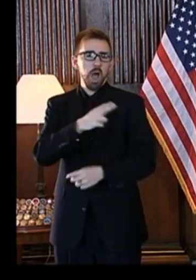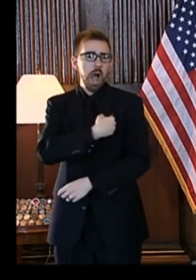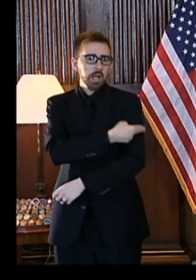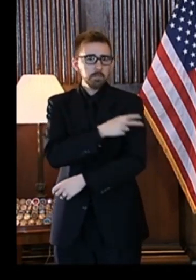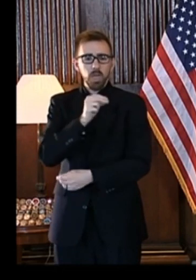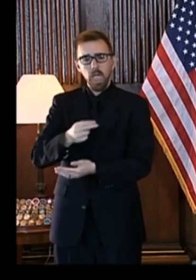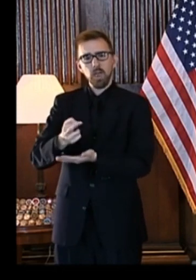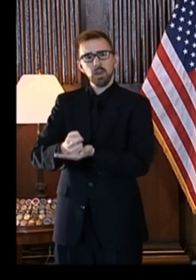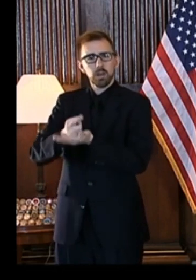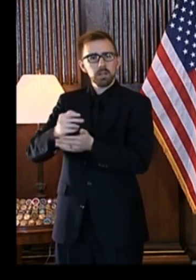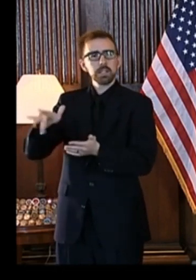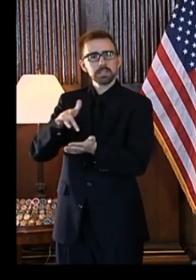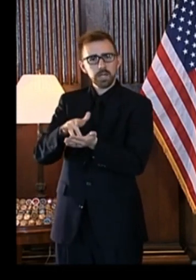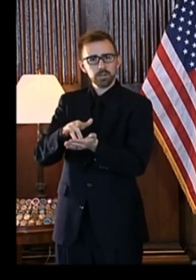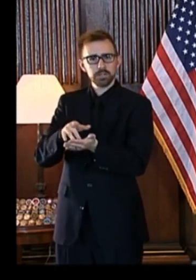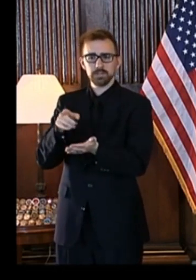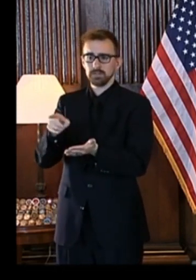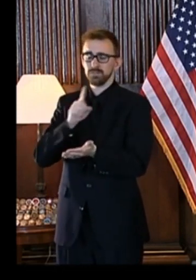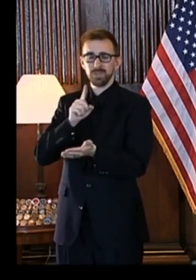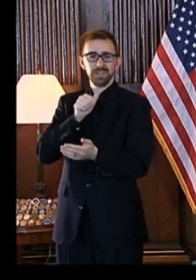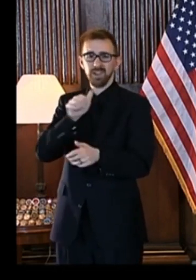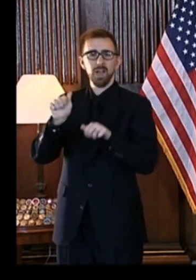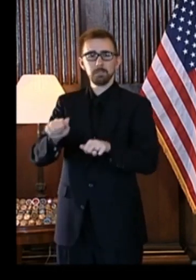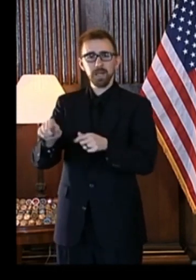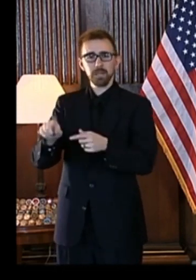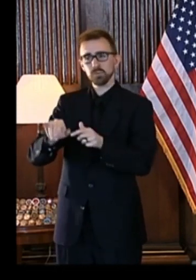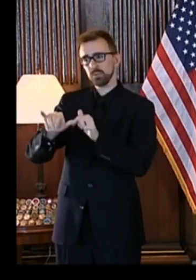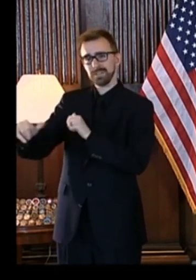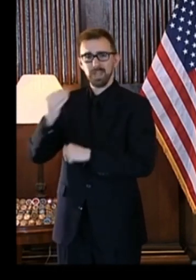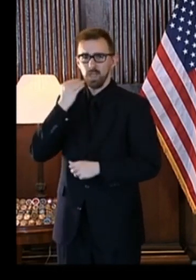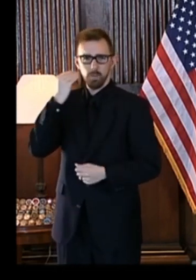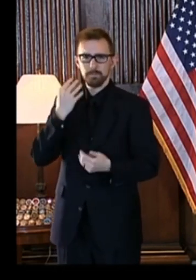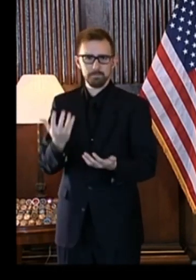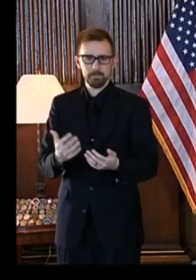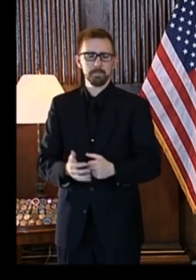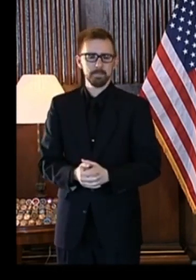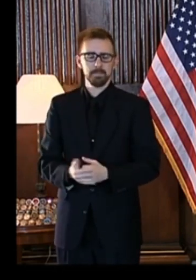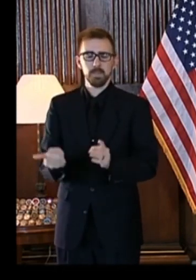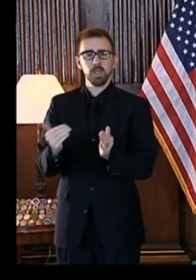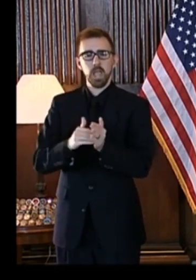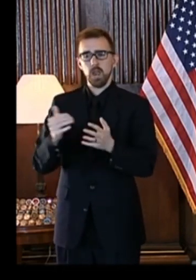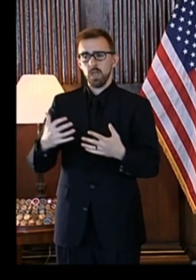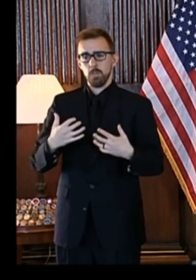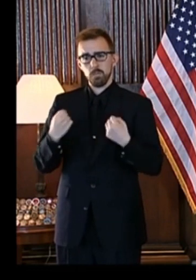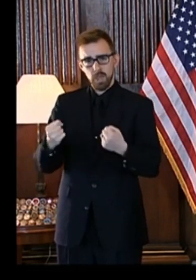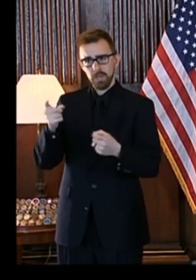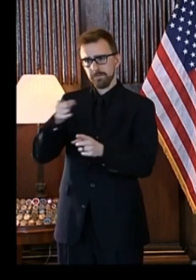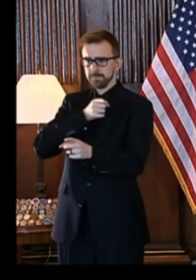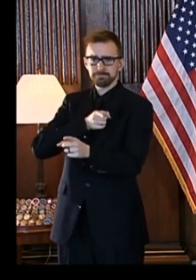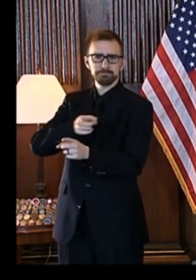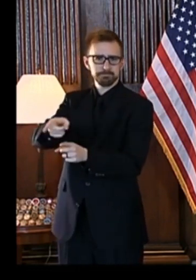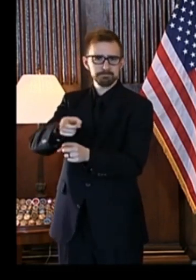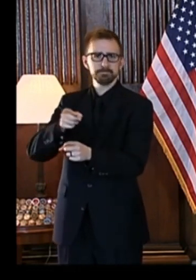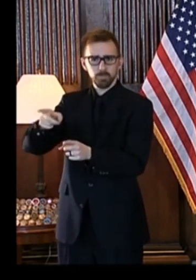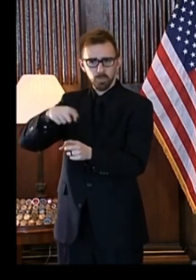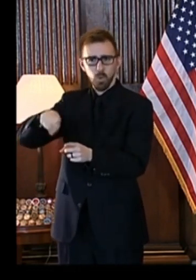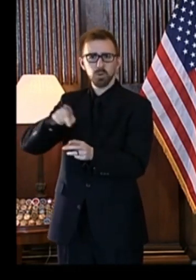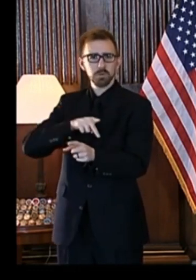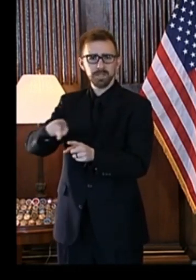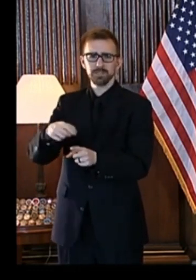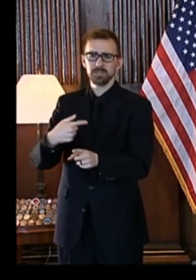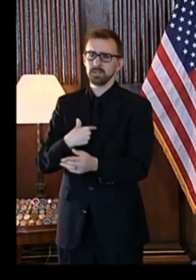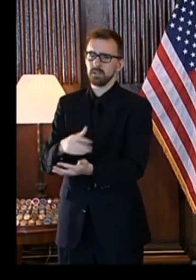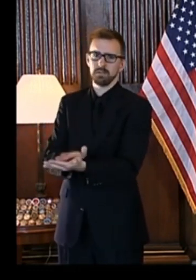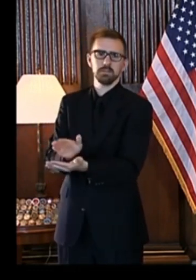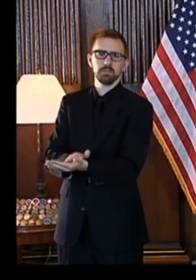centers, for example, it's simply not possible. Again, the bravery and dedication of those professionals is truly